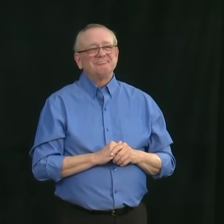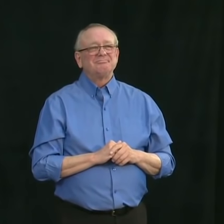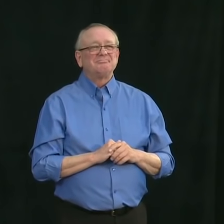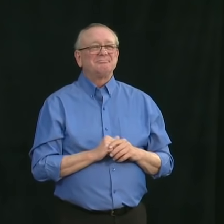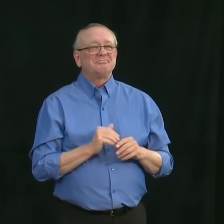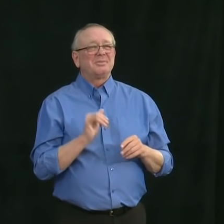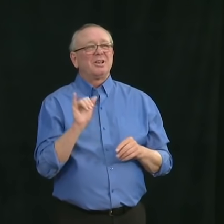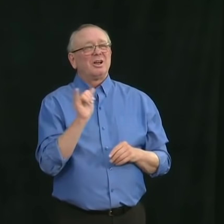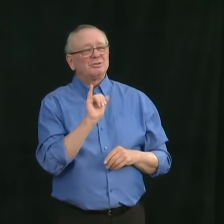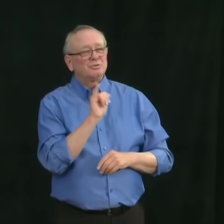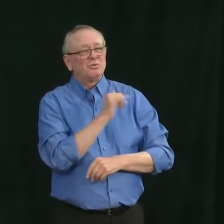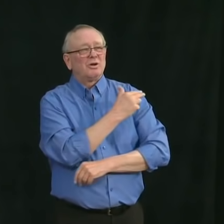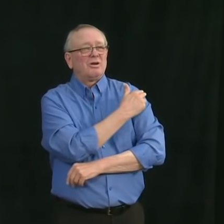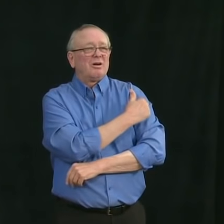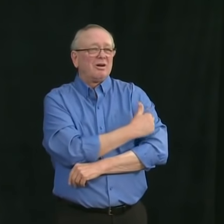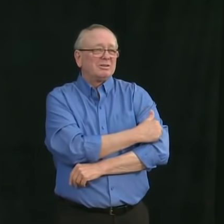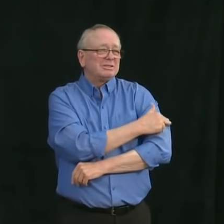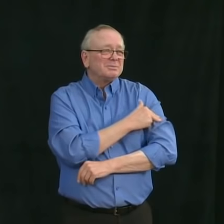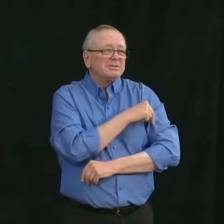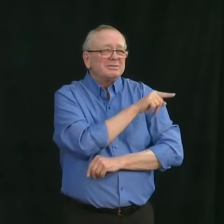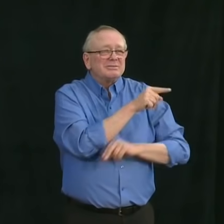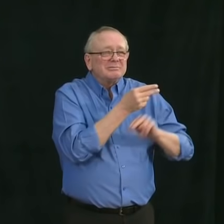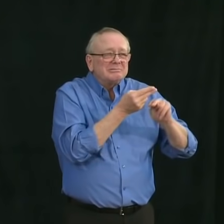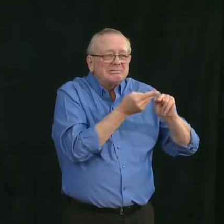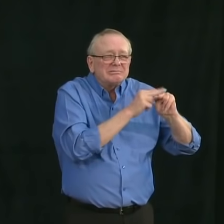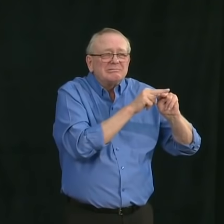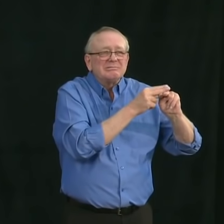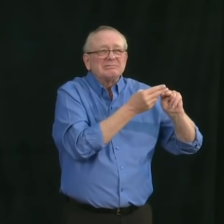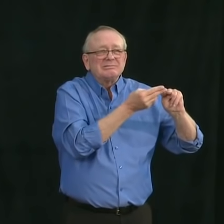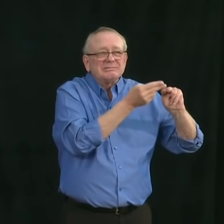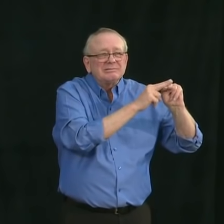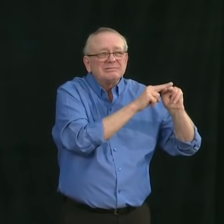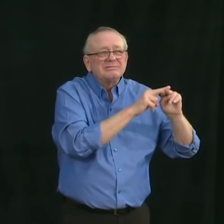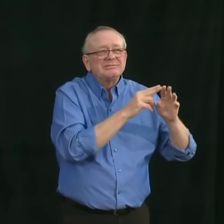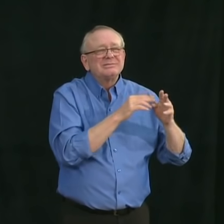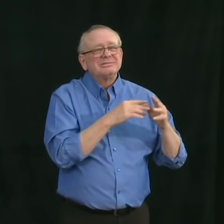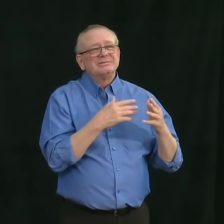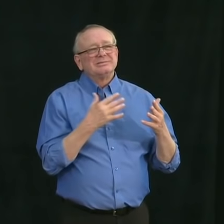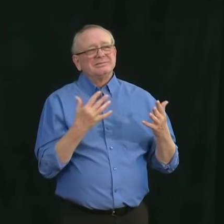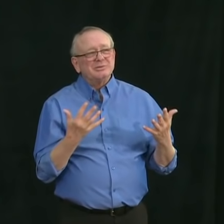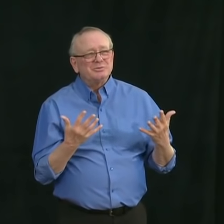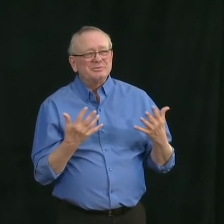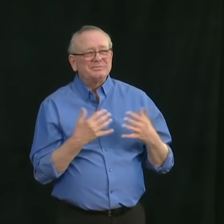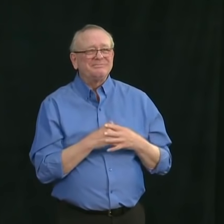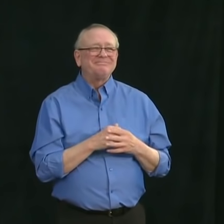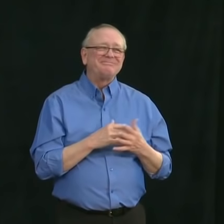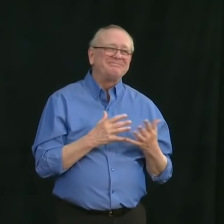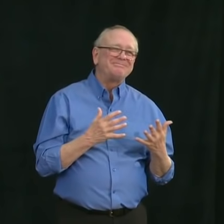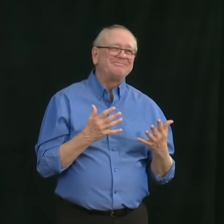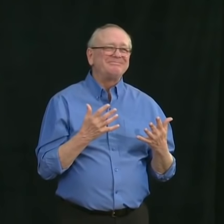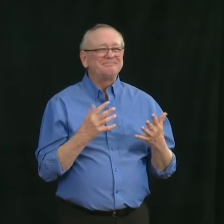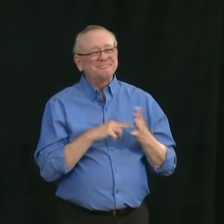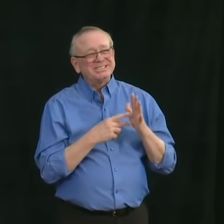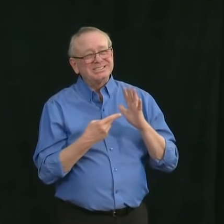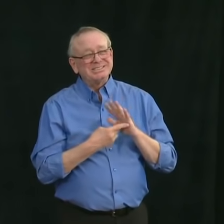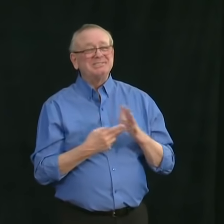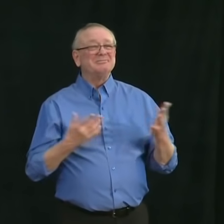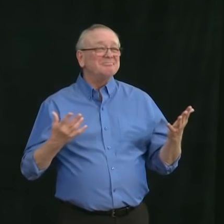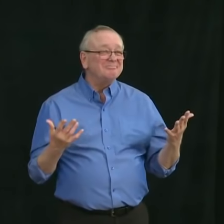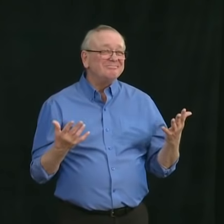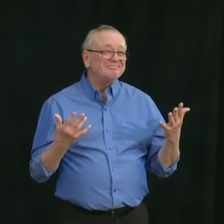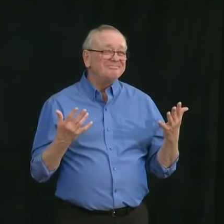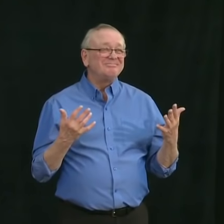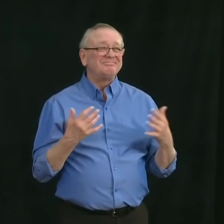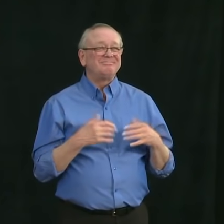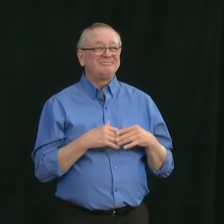of hospitalizations each day has also gone up from where it previously was. So I think that is an indicator that we have,